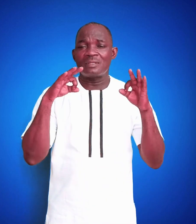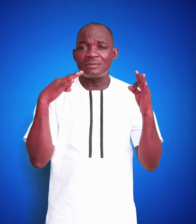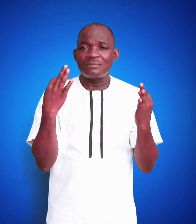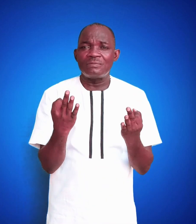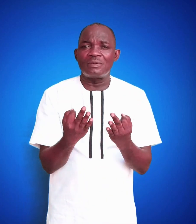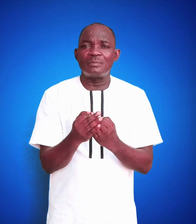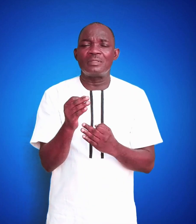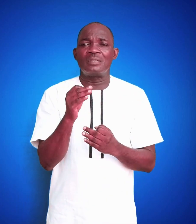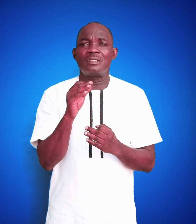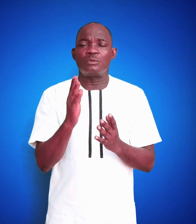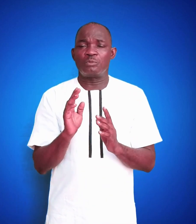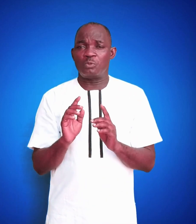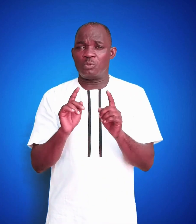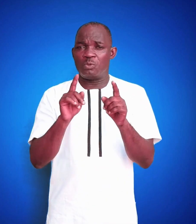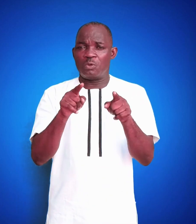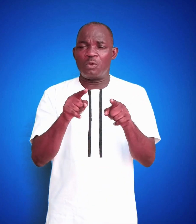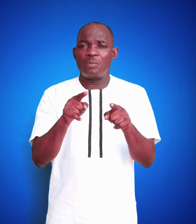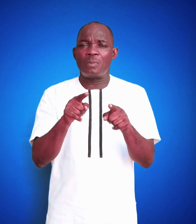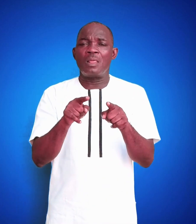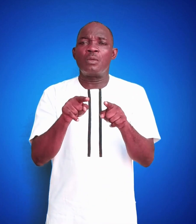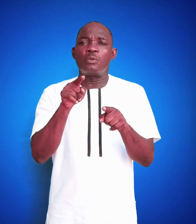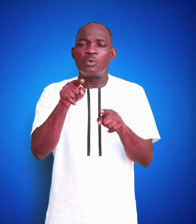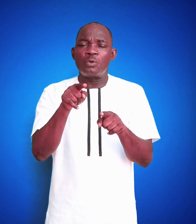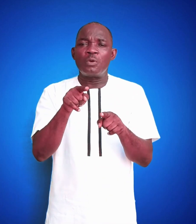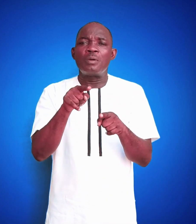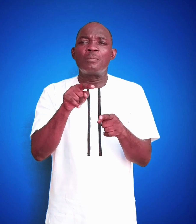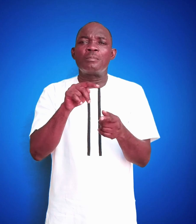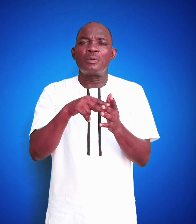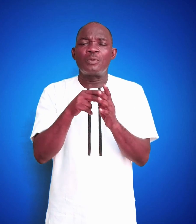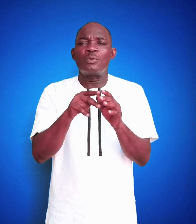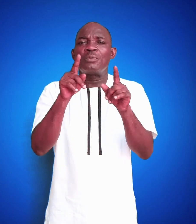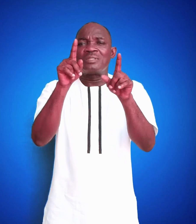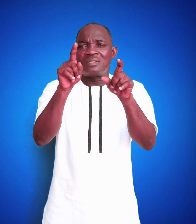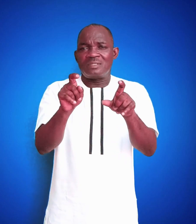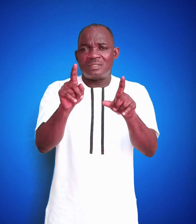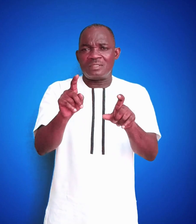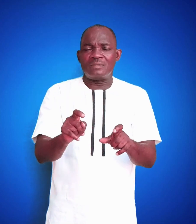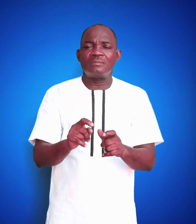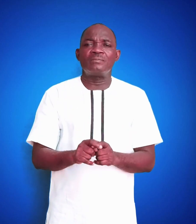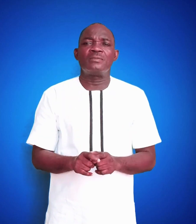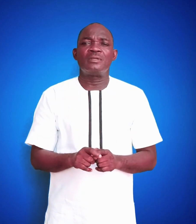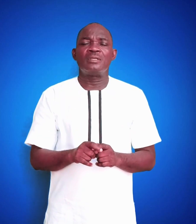Households undergo proxy means testing